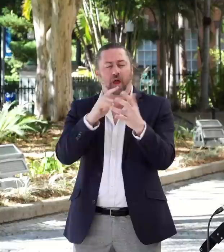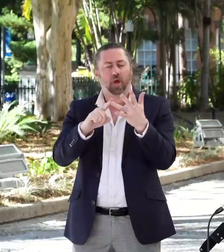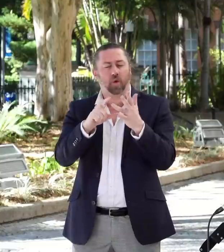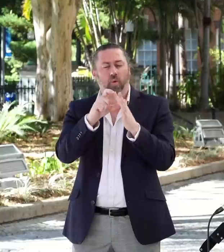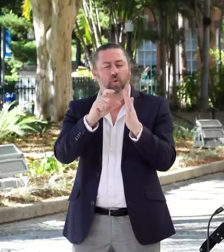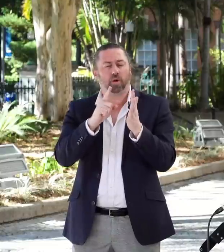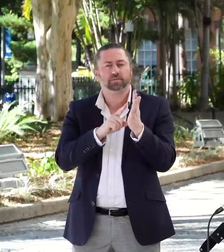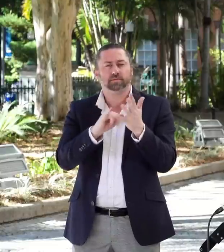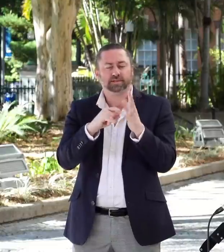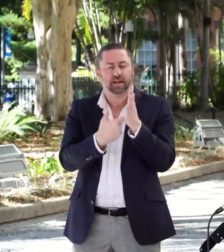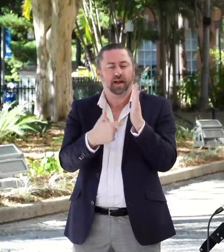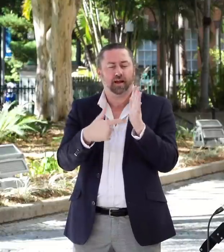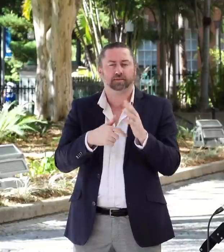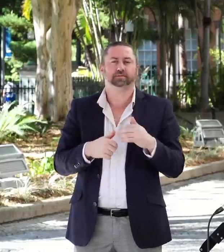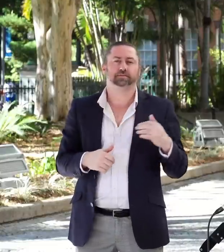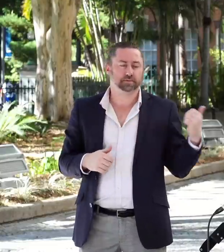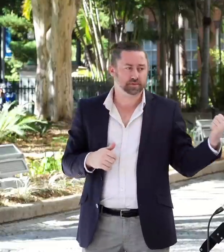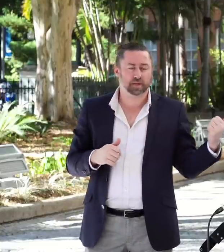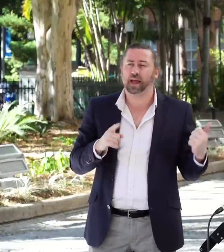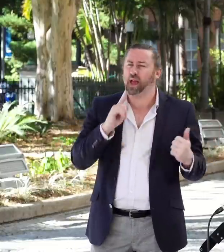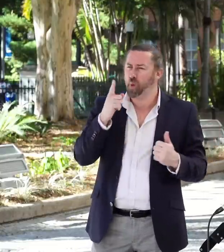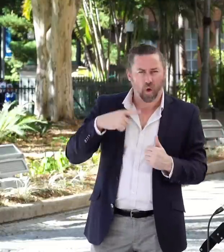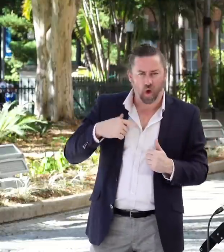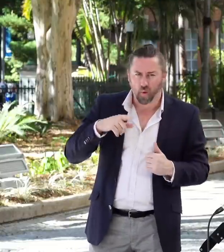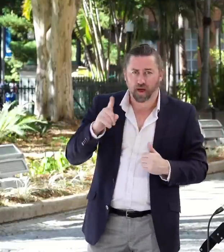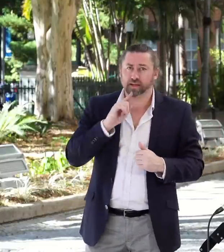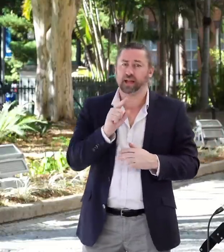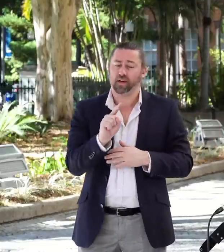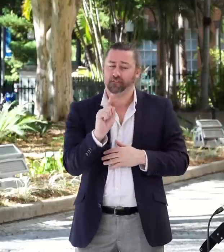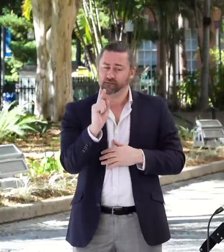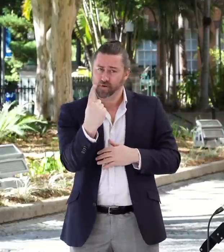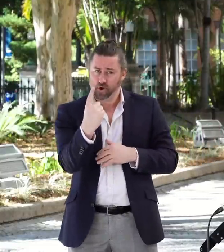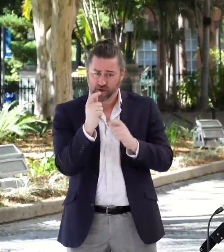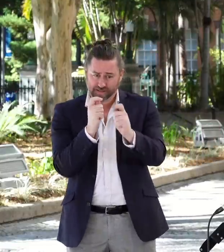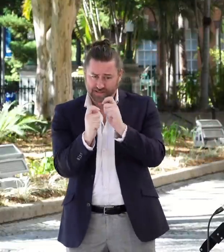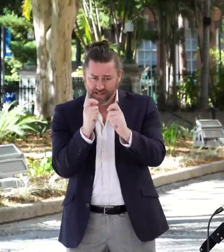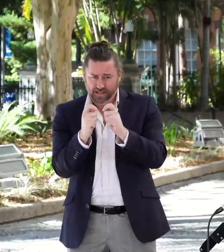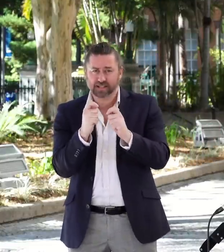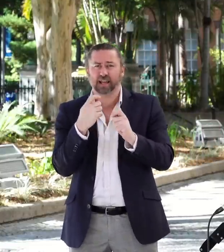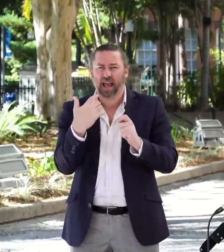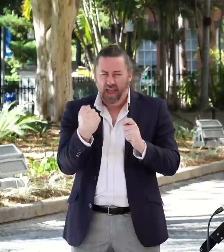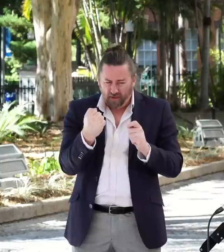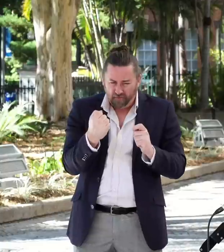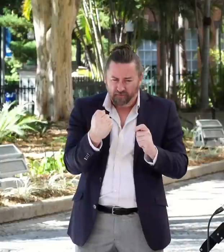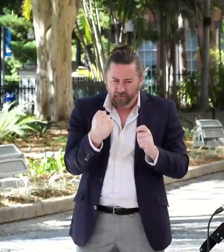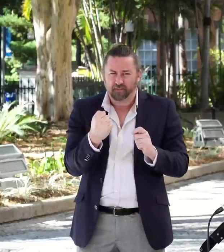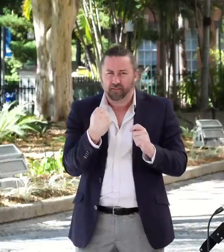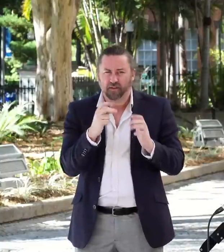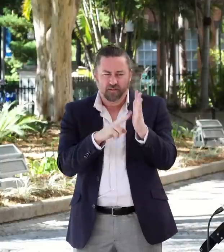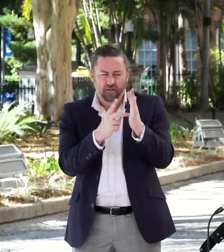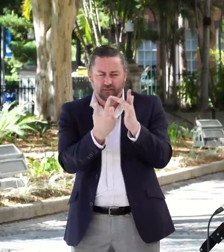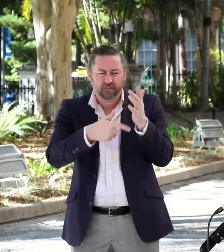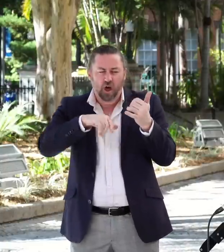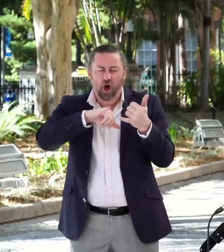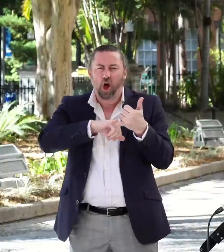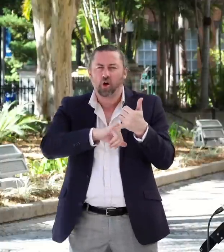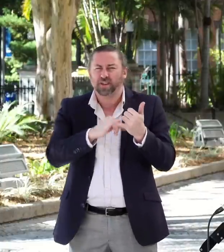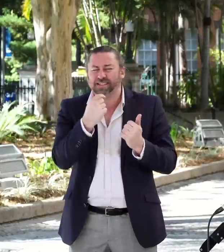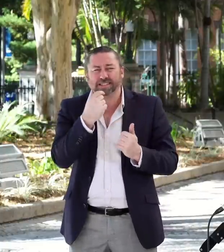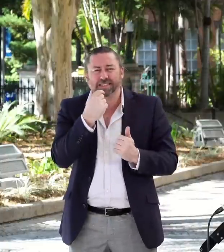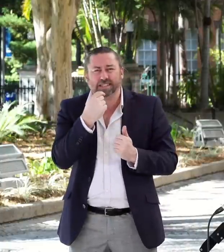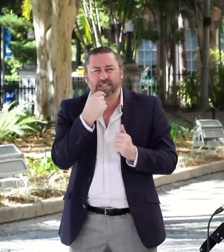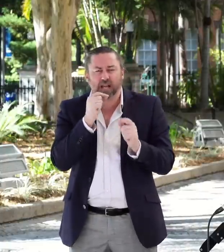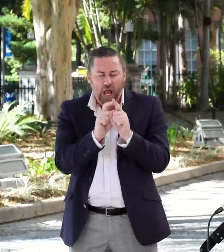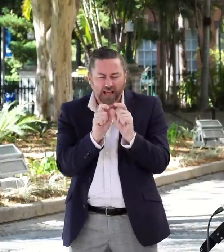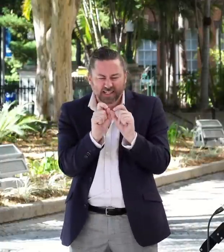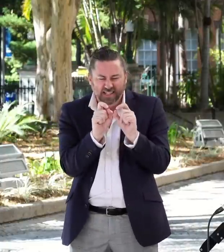Well, his first test had a very, very high CT value, which means there was very little virus there. So little virus that